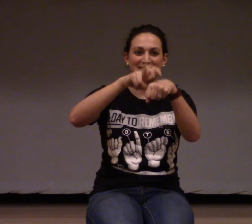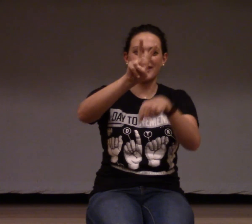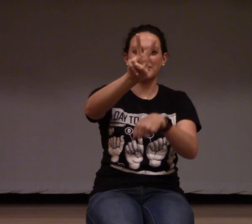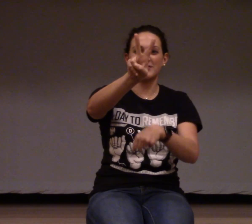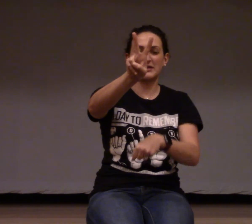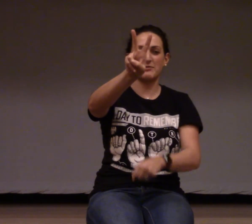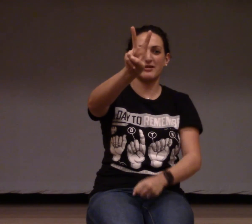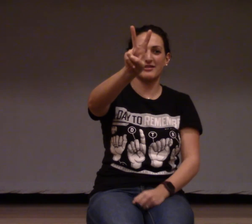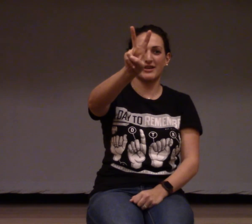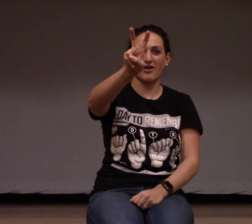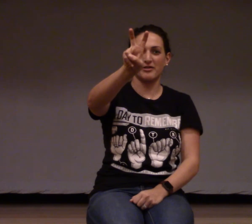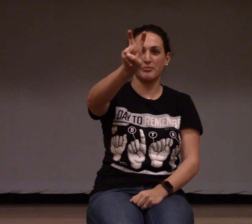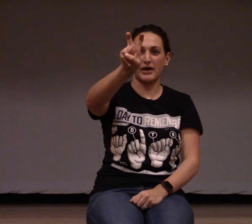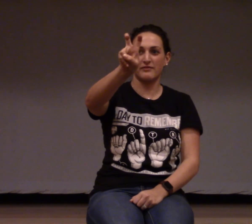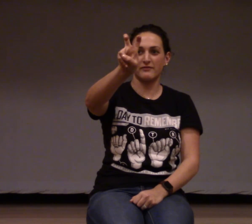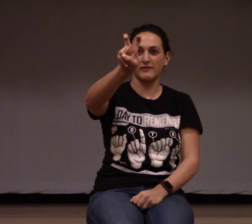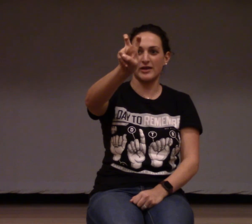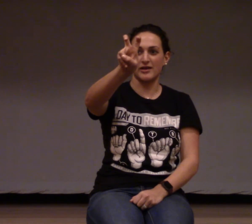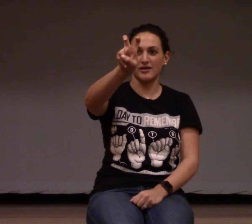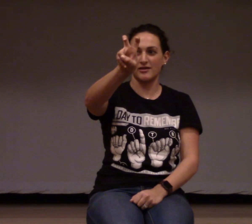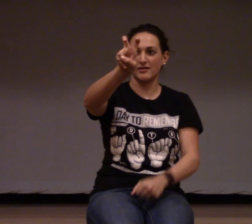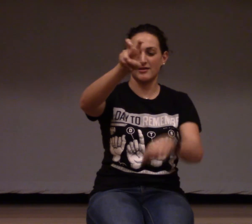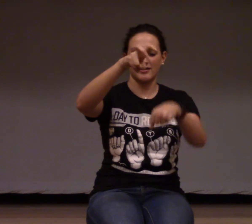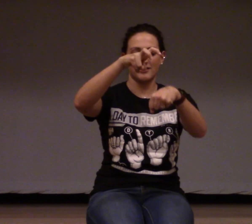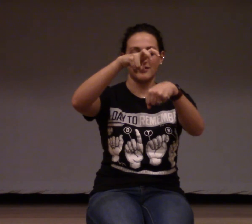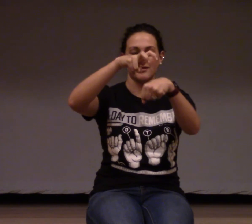Yep, so it's going to be, they call it a bent V.